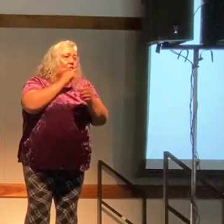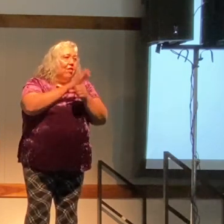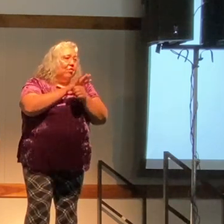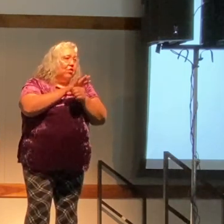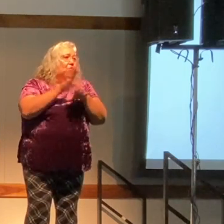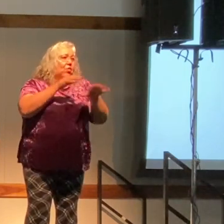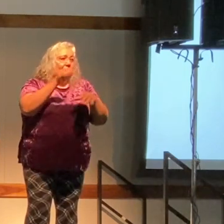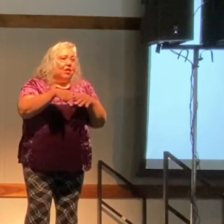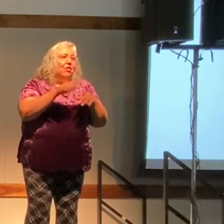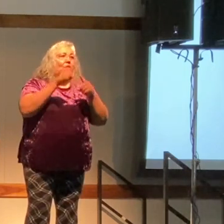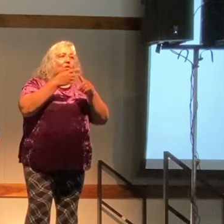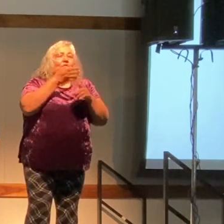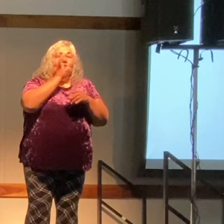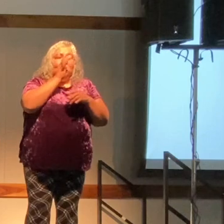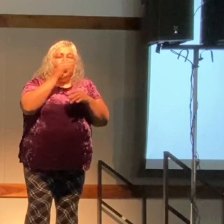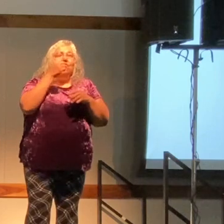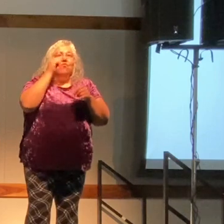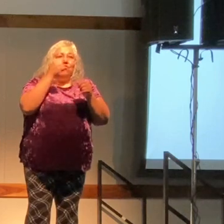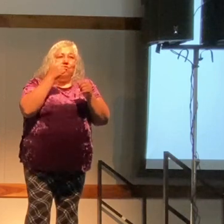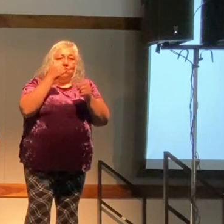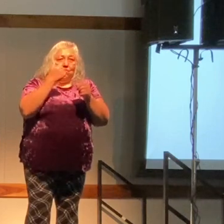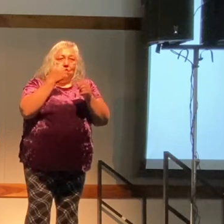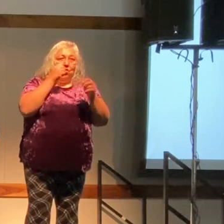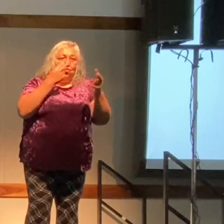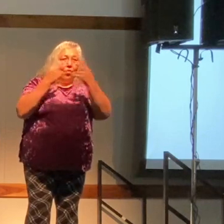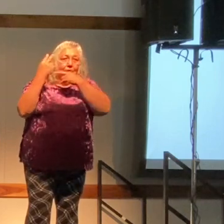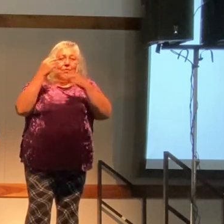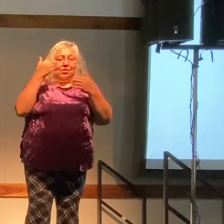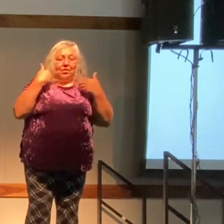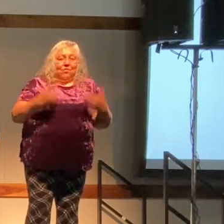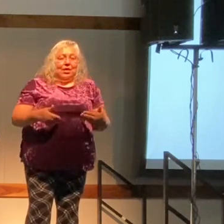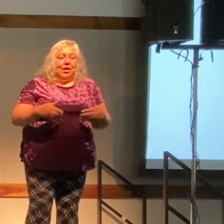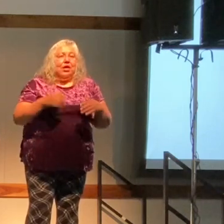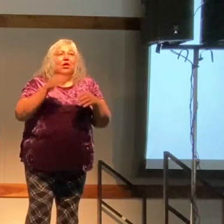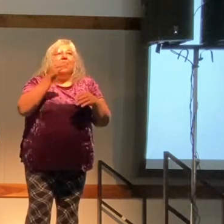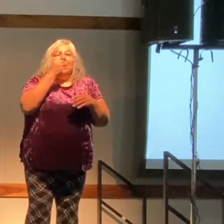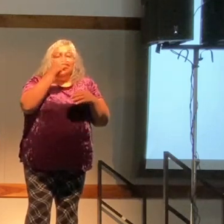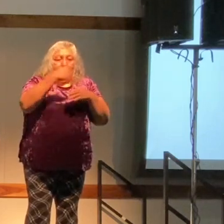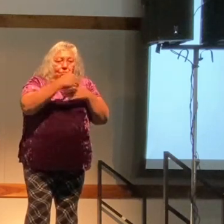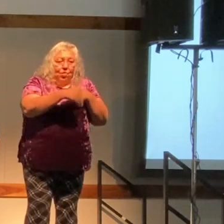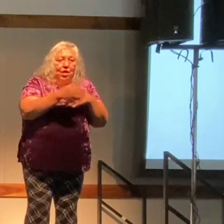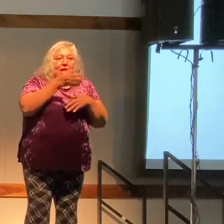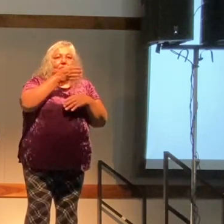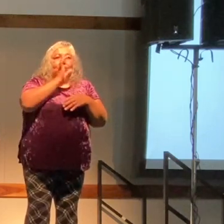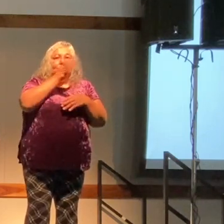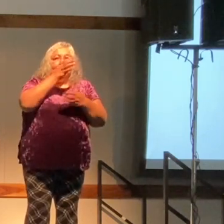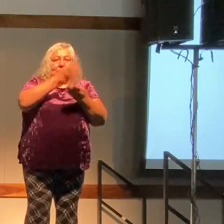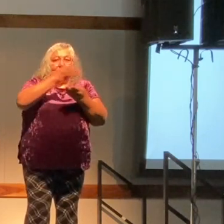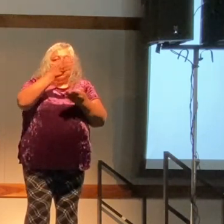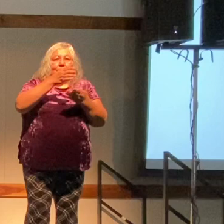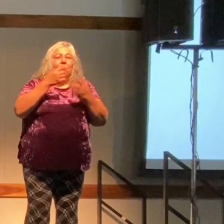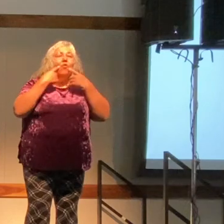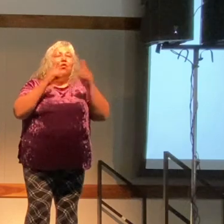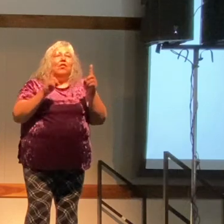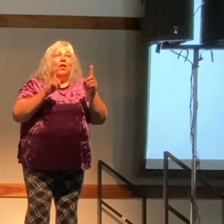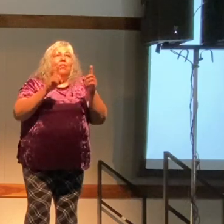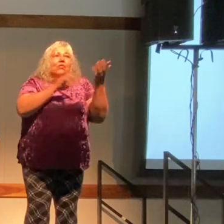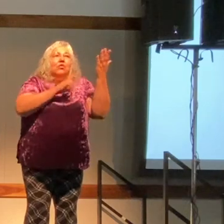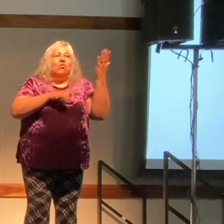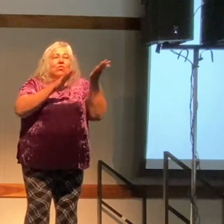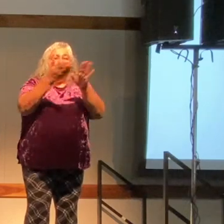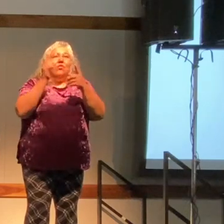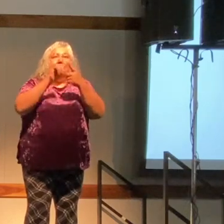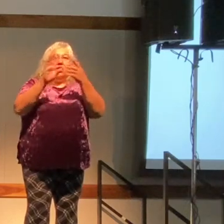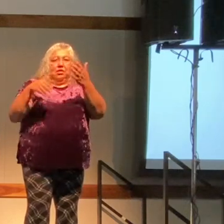Do this whenever you drink it in remembrance of me. For whenever you eat this bread and drink this cup, you proclaim the Lord's death until